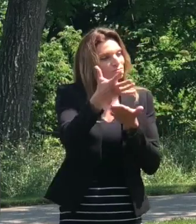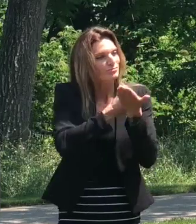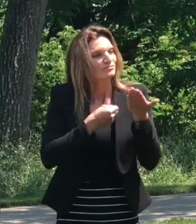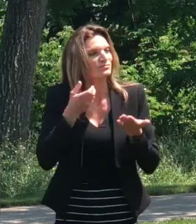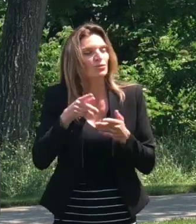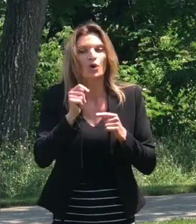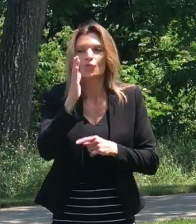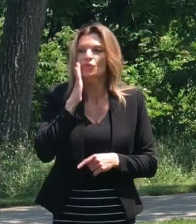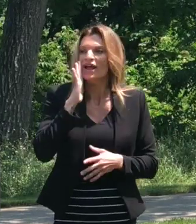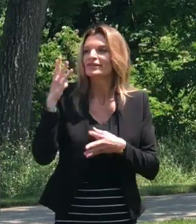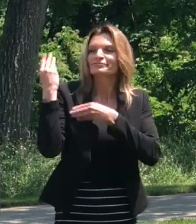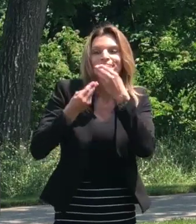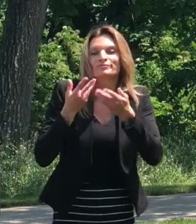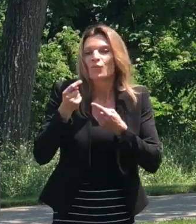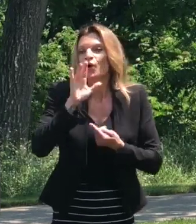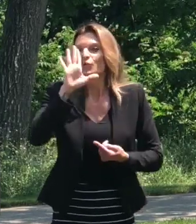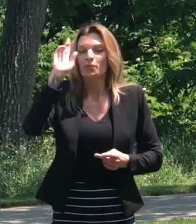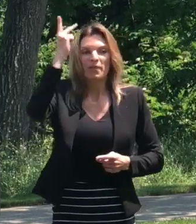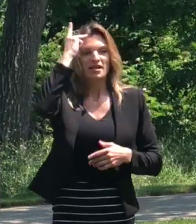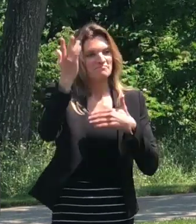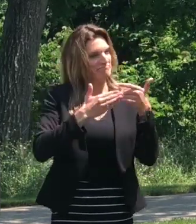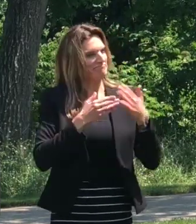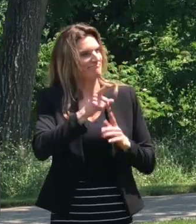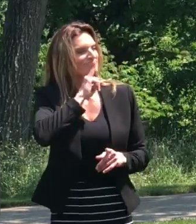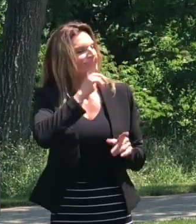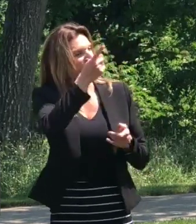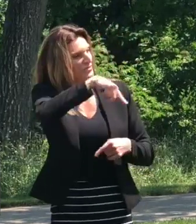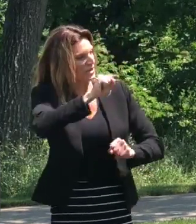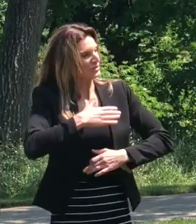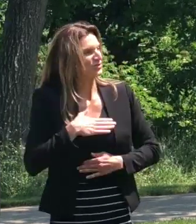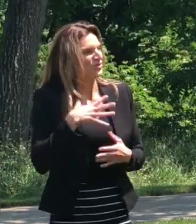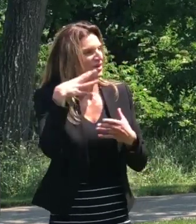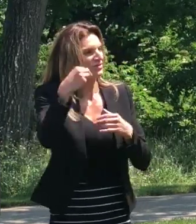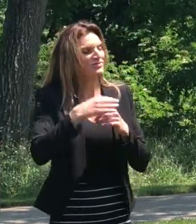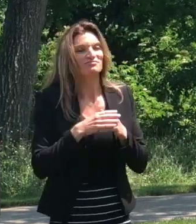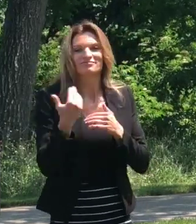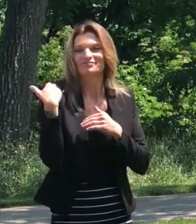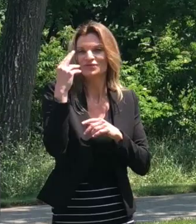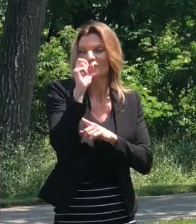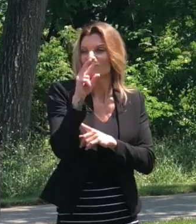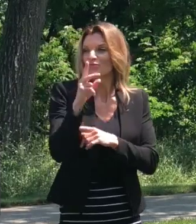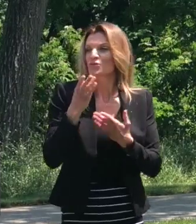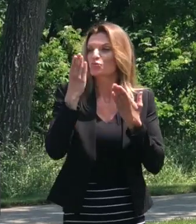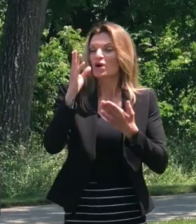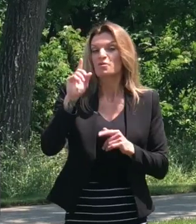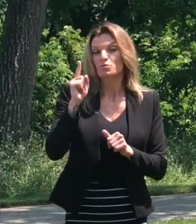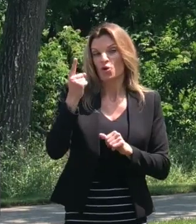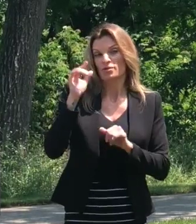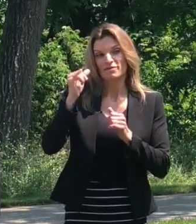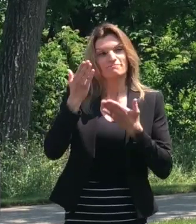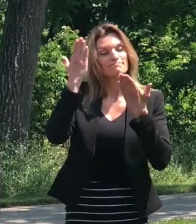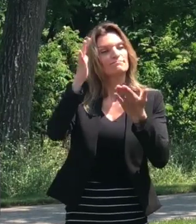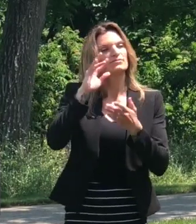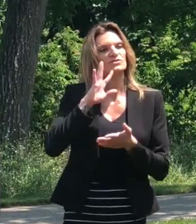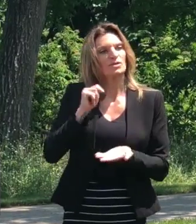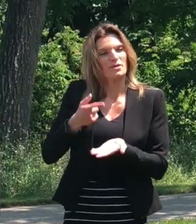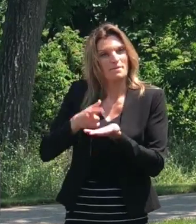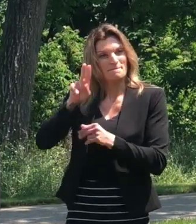race or class or politics. Last November, Prop 1, which changed the Natural Resource Trust